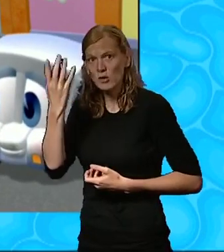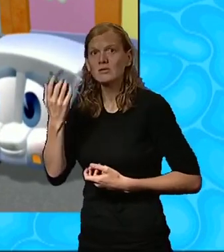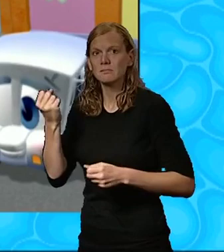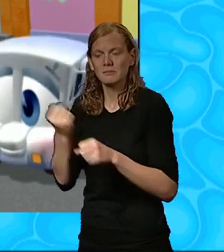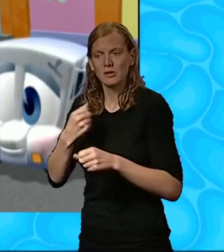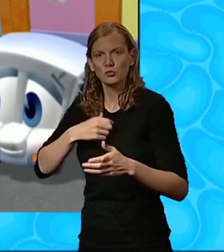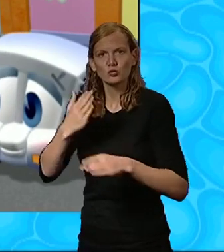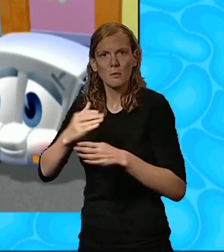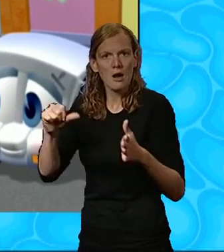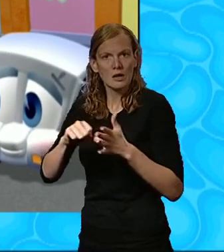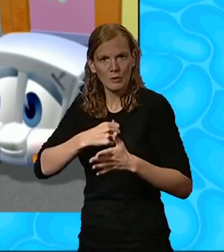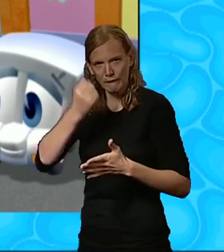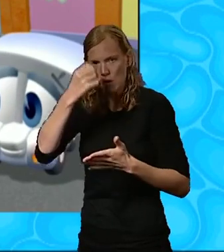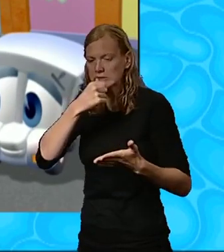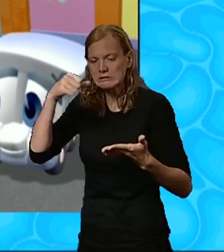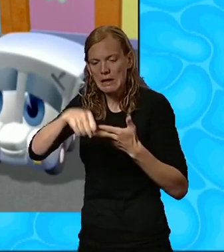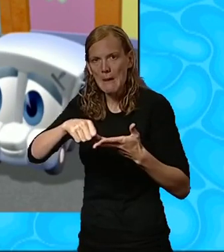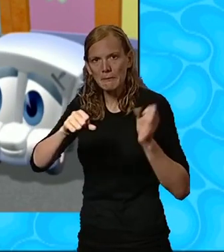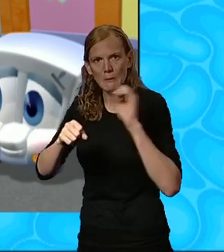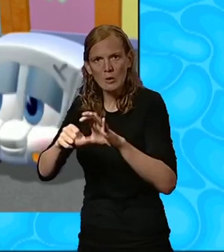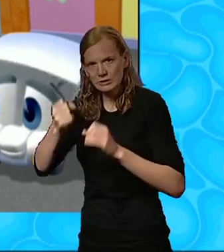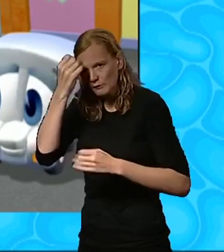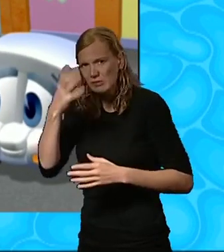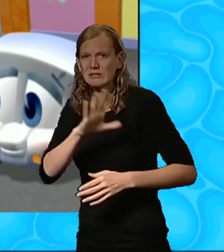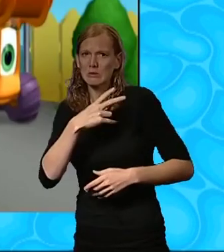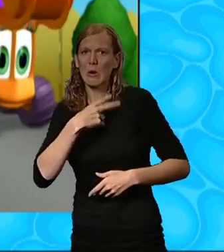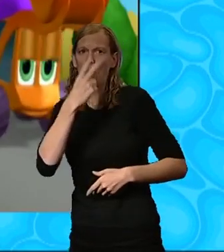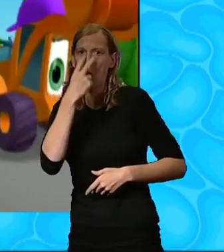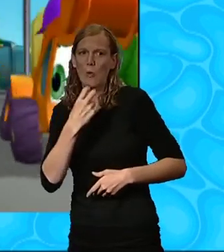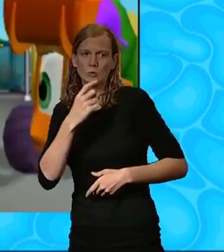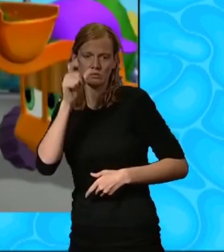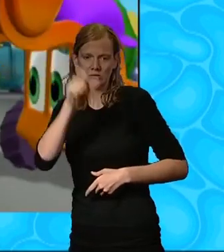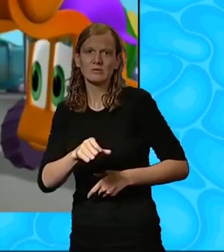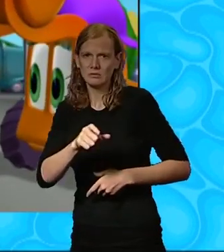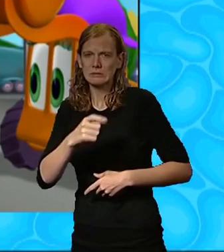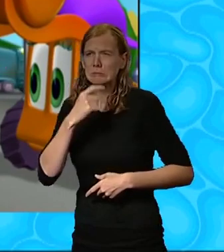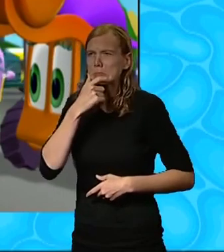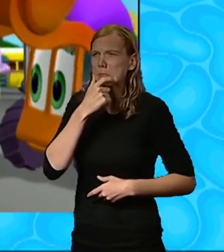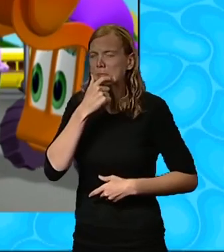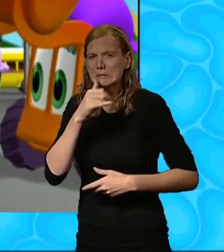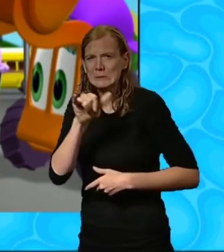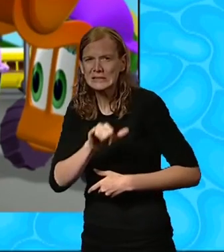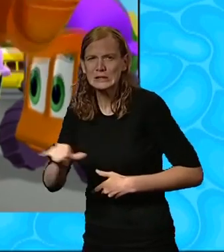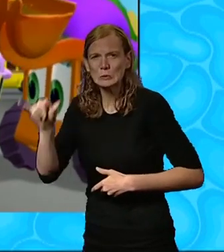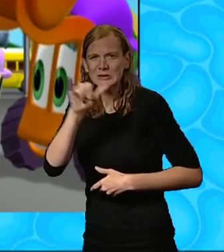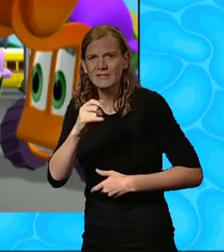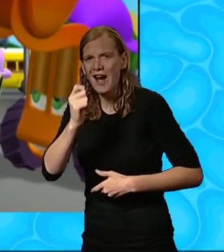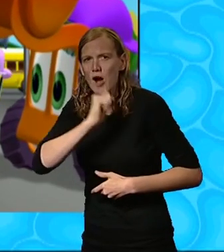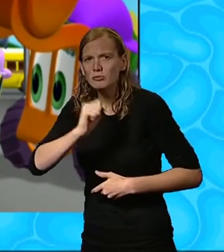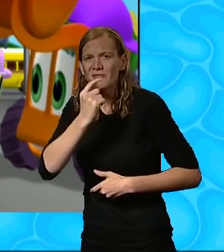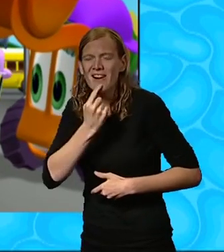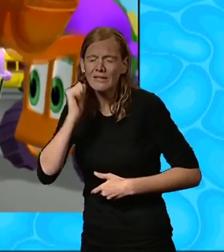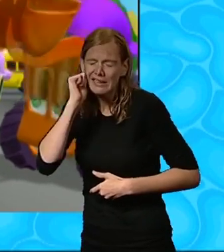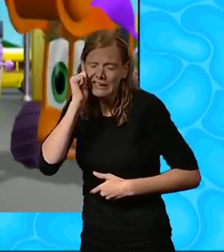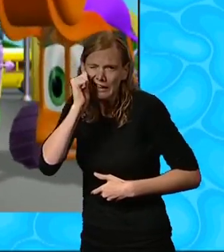I've got one old customer who takes forever to decide which flavour ice cream she wants. Well, I better get going. See